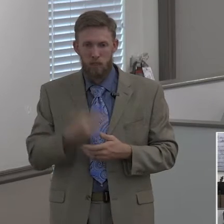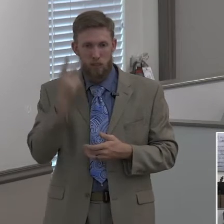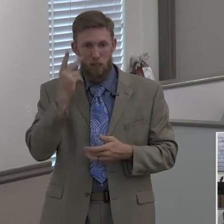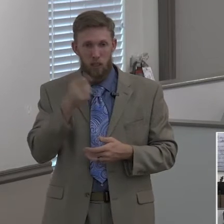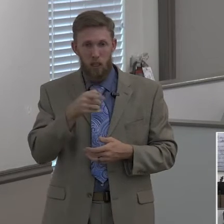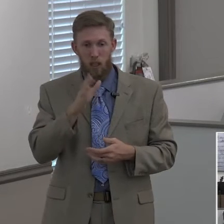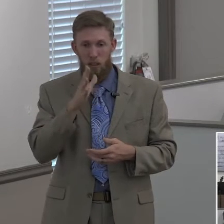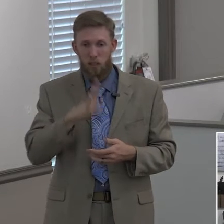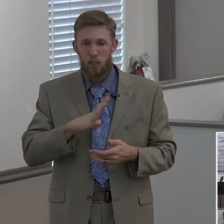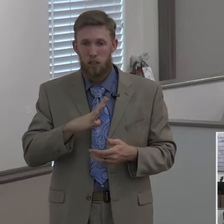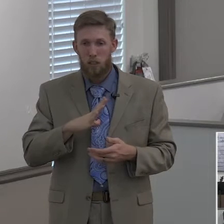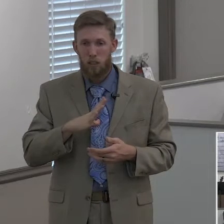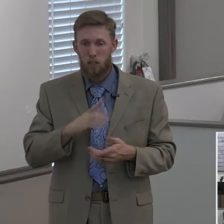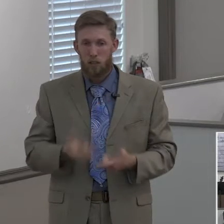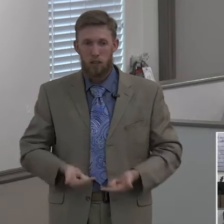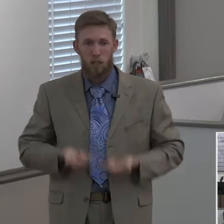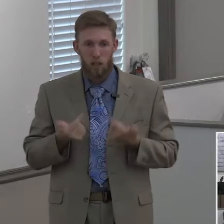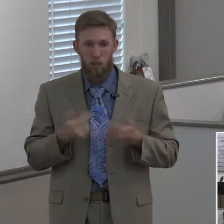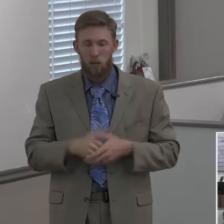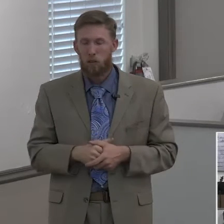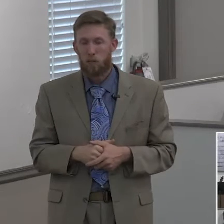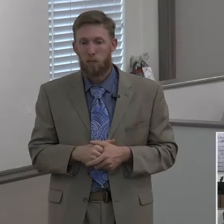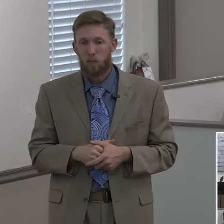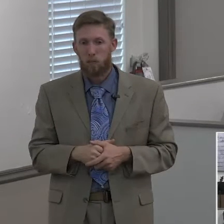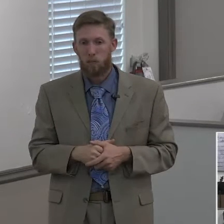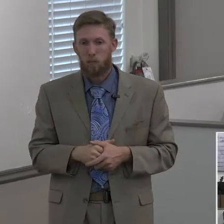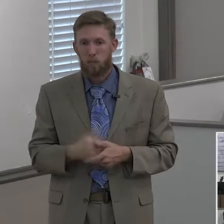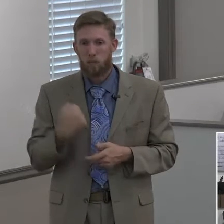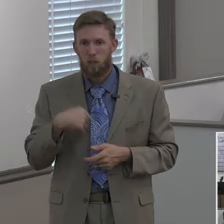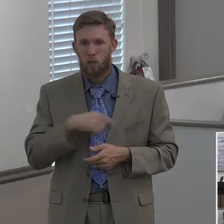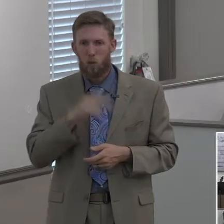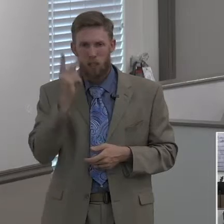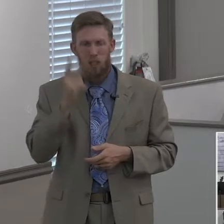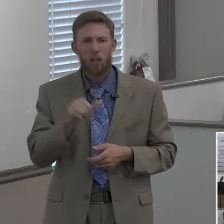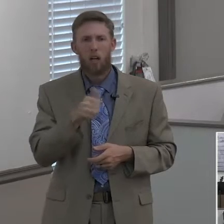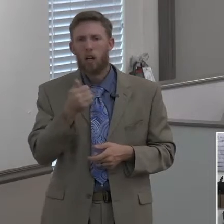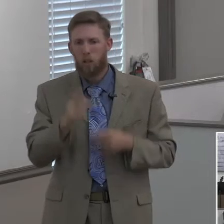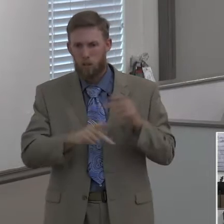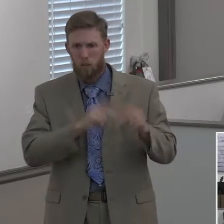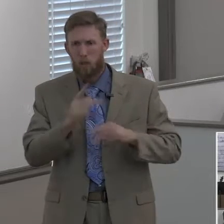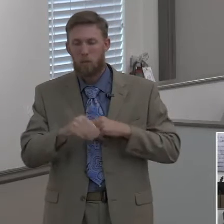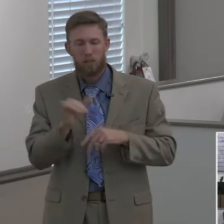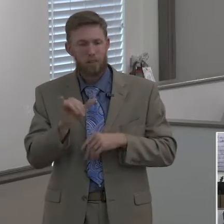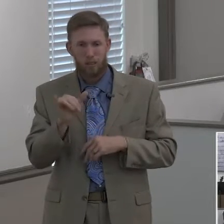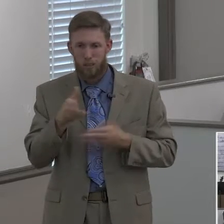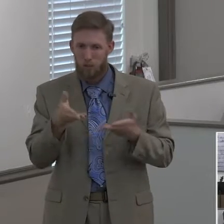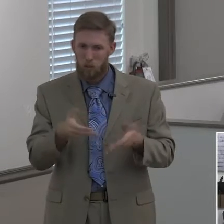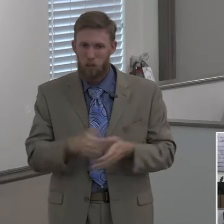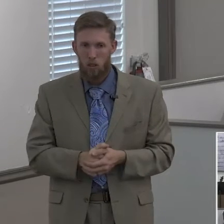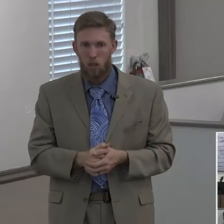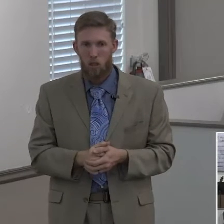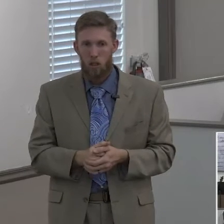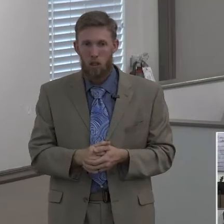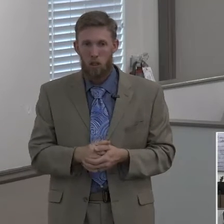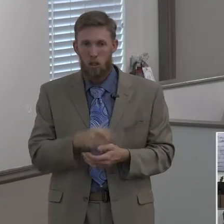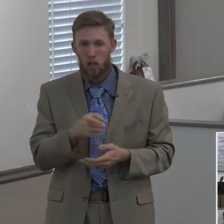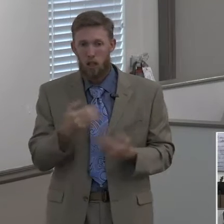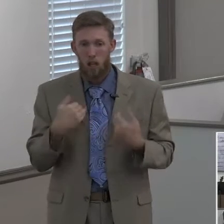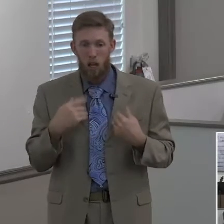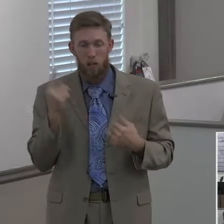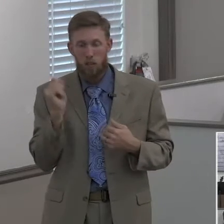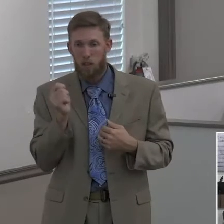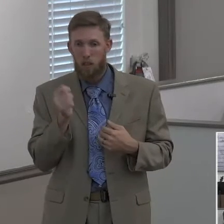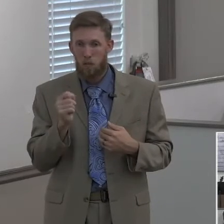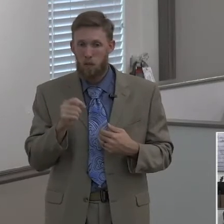know, we have others just like Jacqueline. And others that come and share their